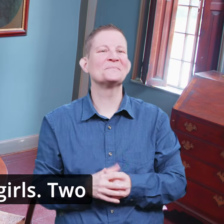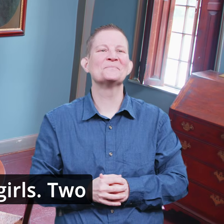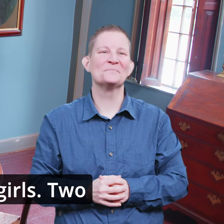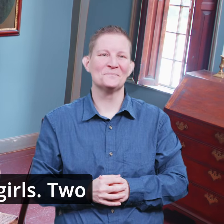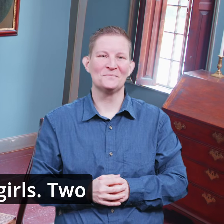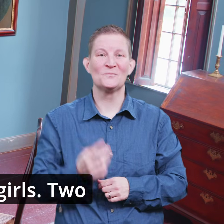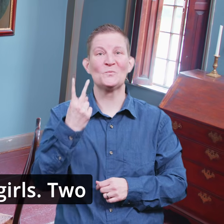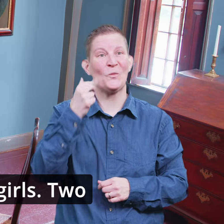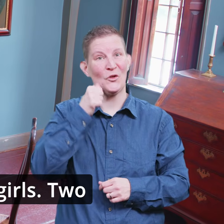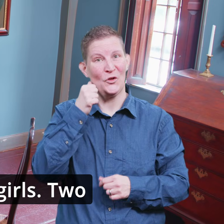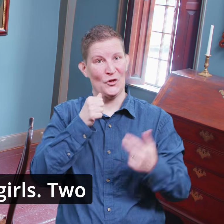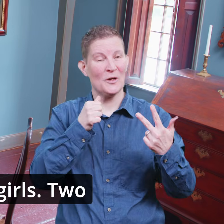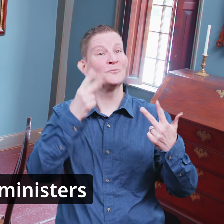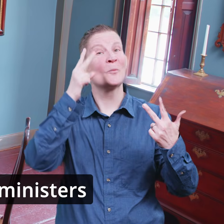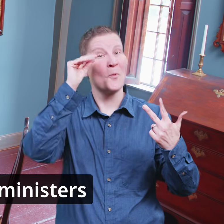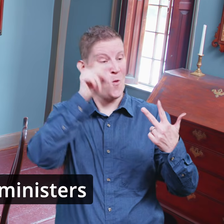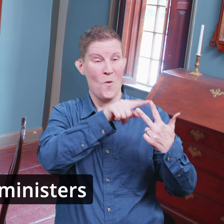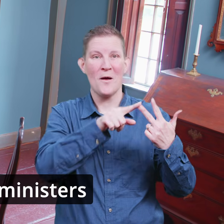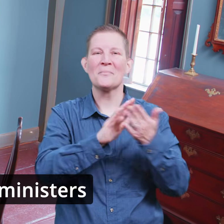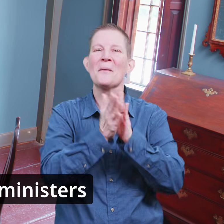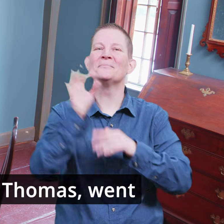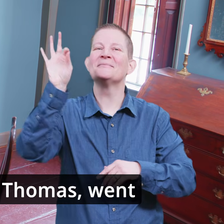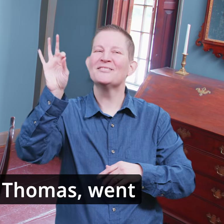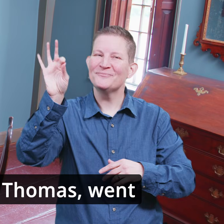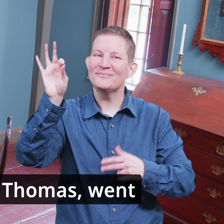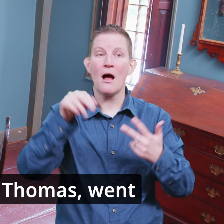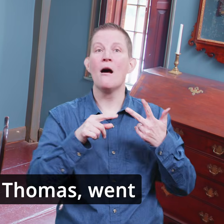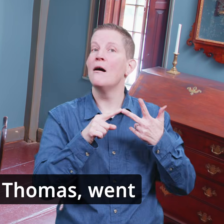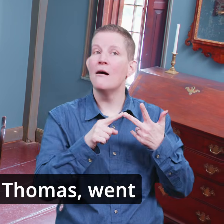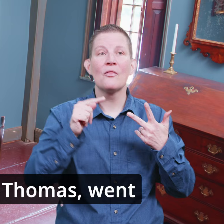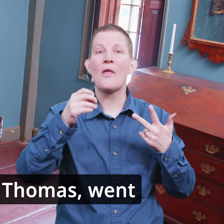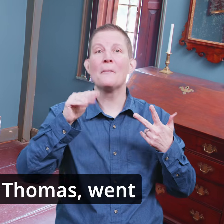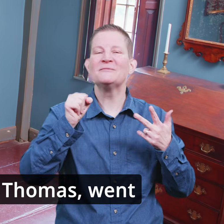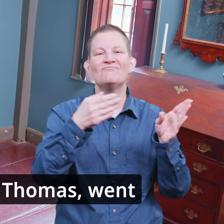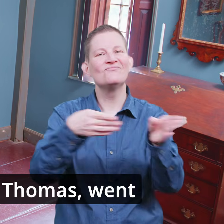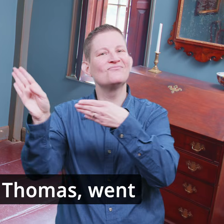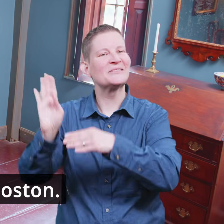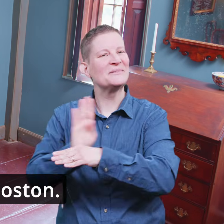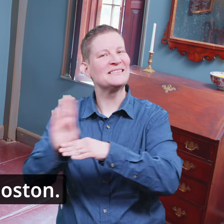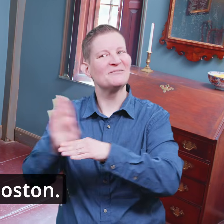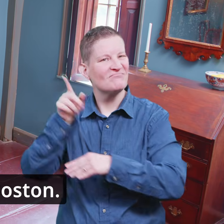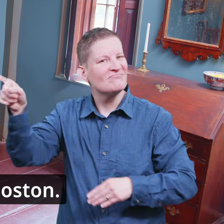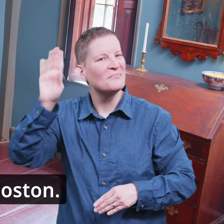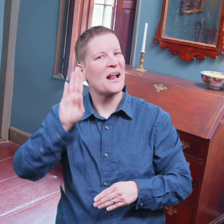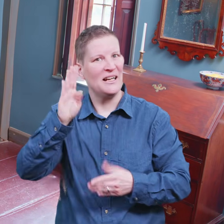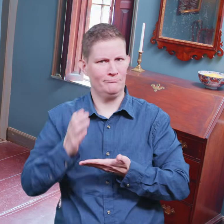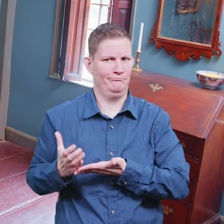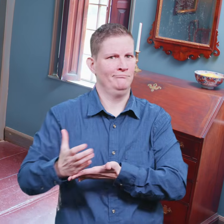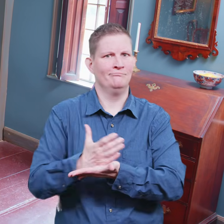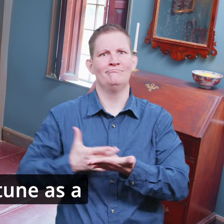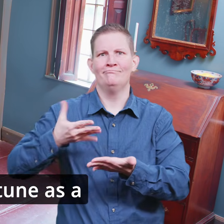boys and 2 girls. 2 of the boys became ministers like their father, but one, Thomas, went into business in